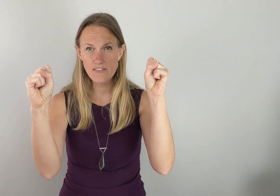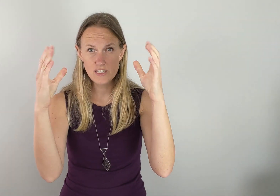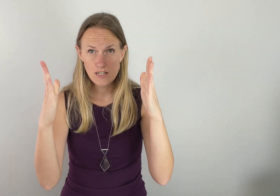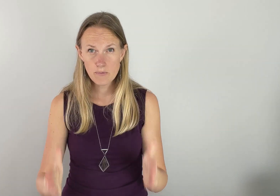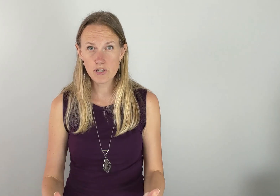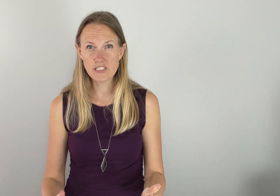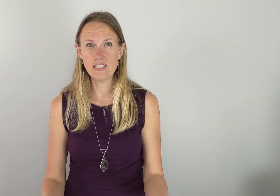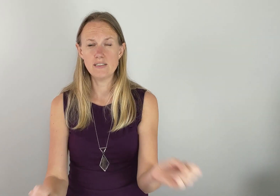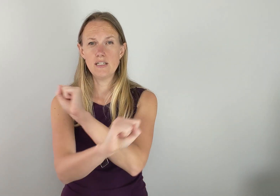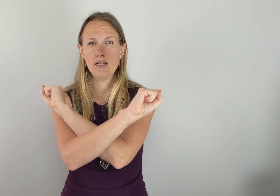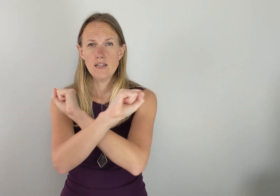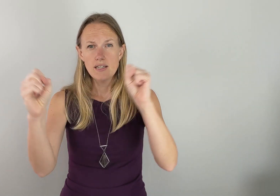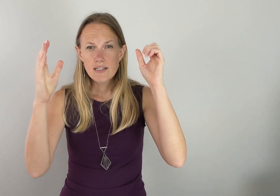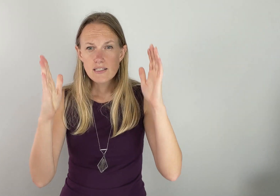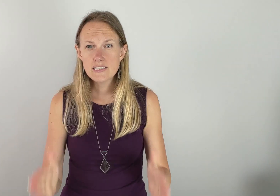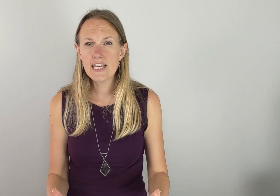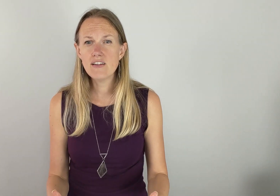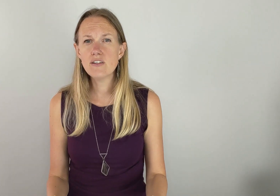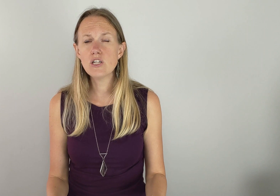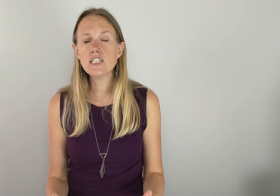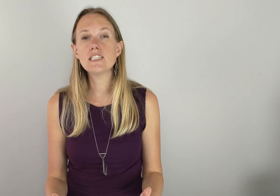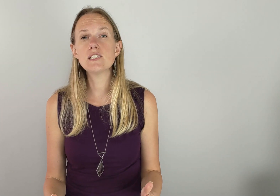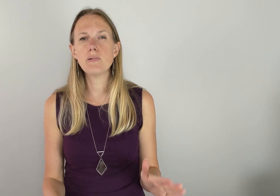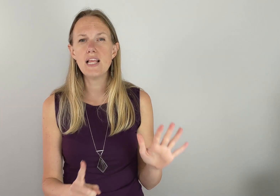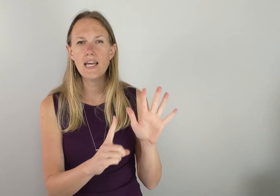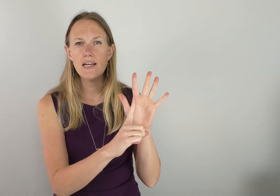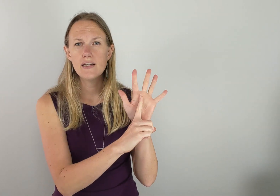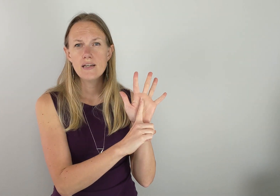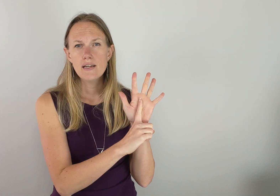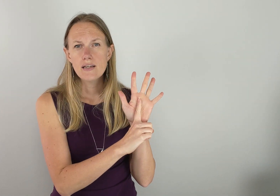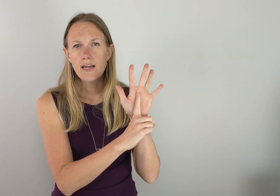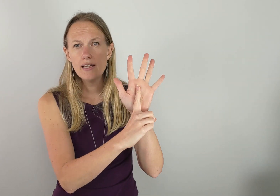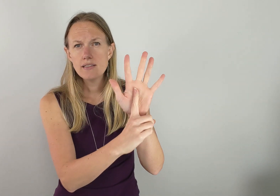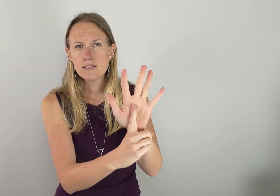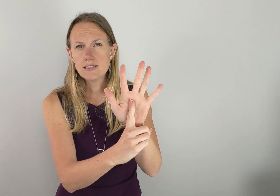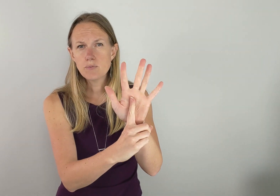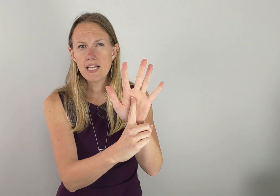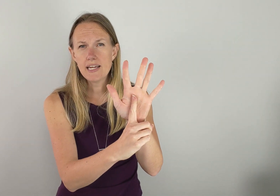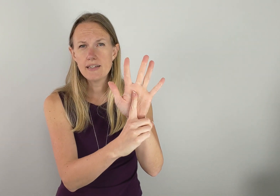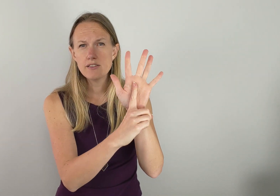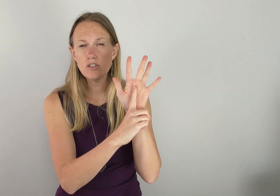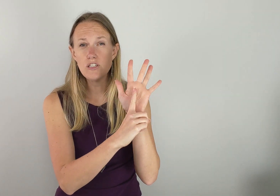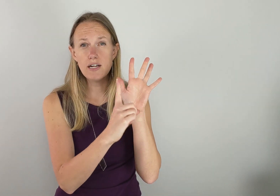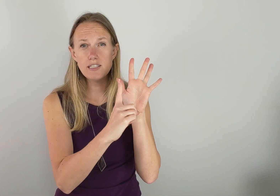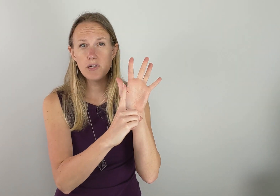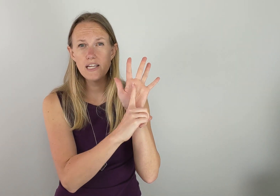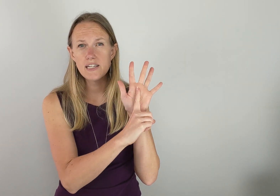Saved person. Savior displayed, okay? Displayed. So your non-dominant